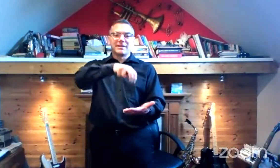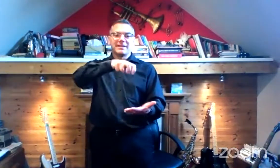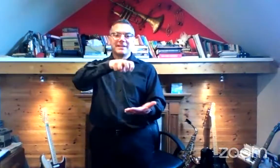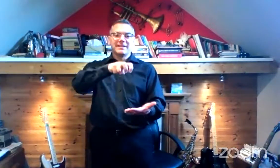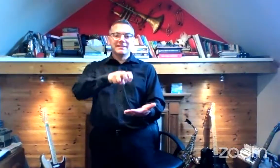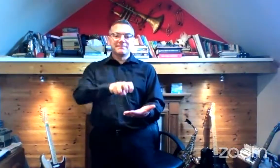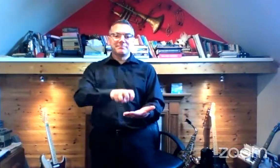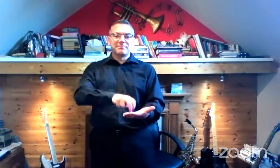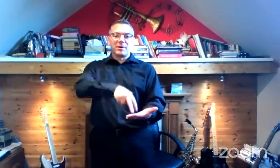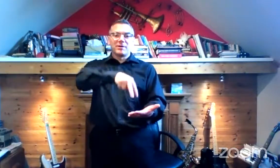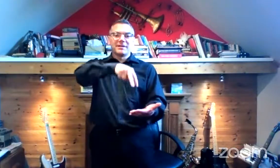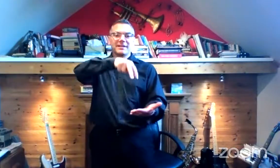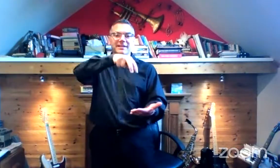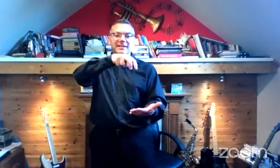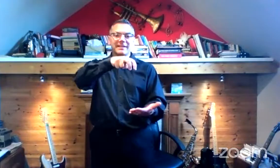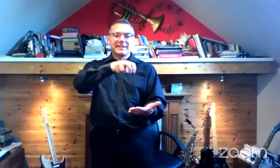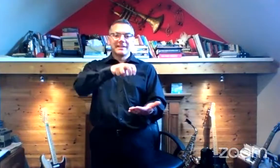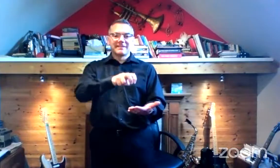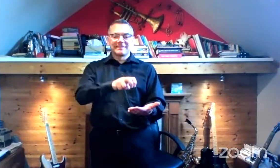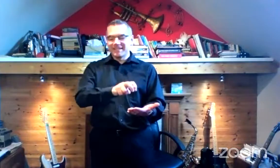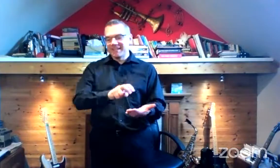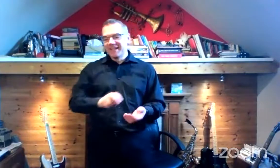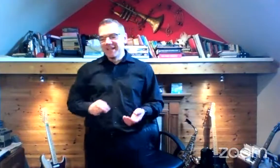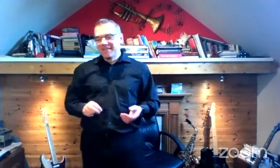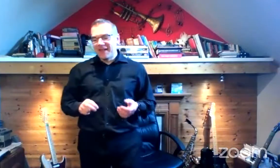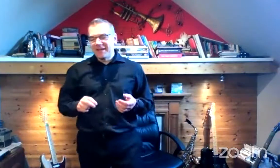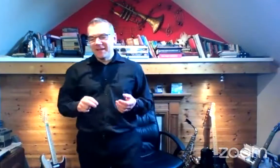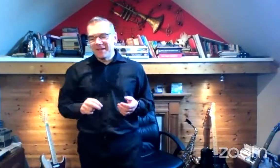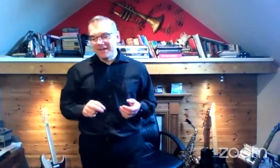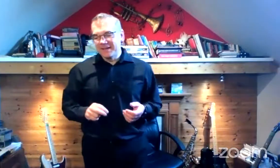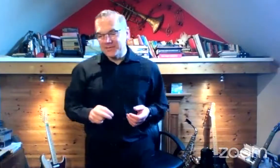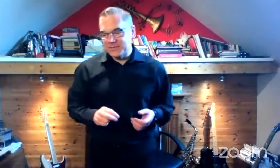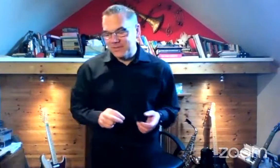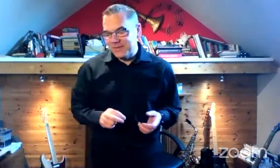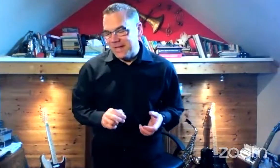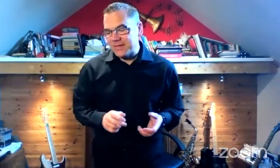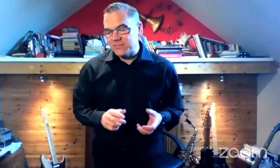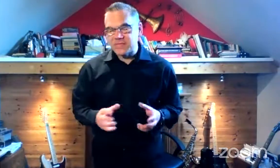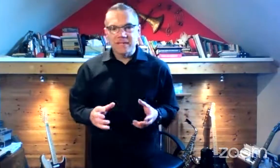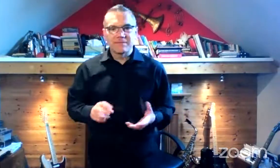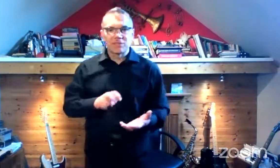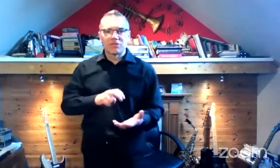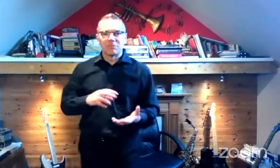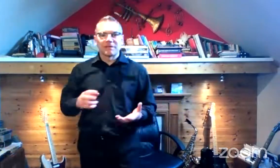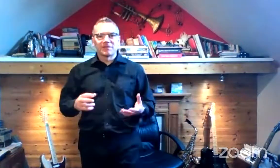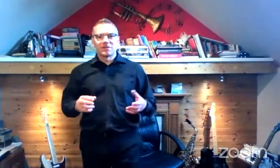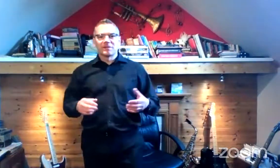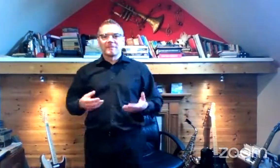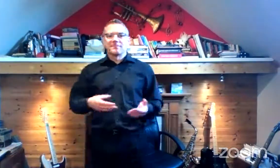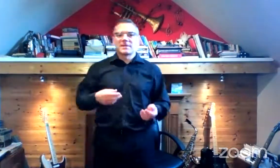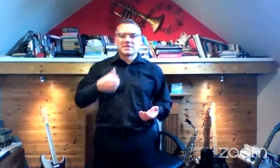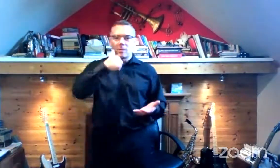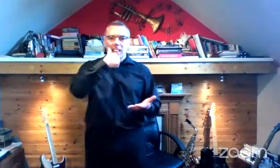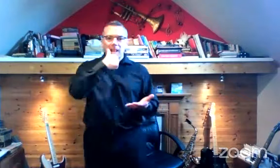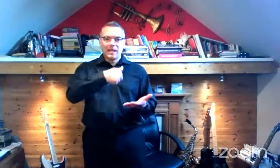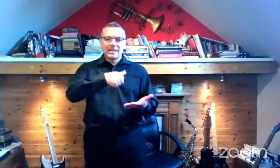Boing, boing, right? So letter received, jumping for joy. So